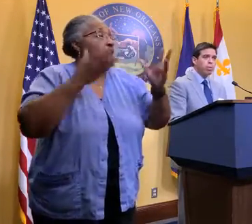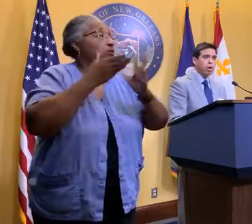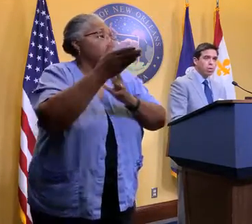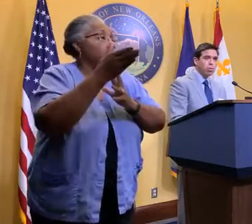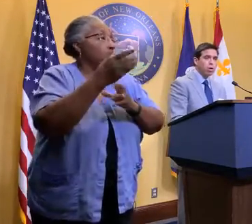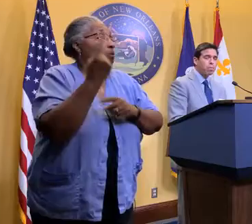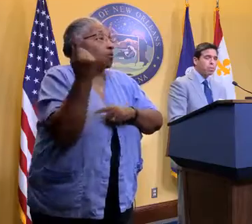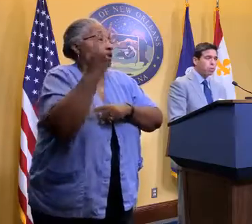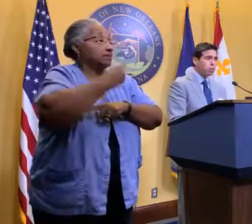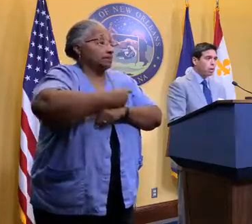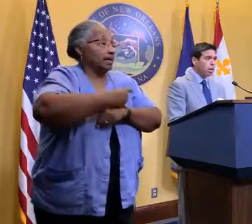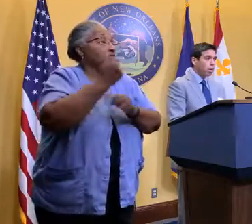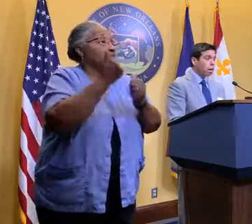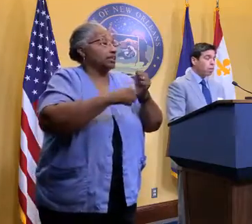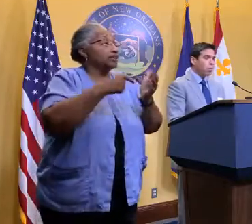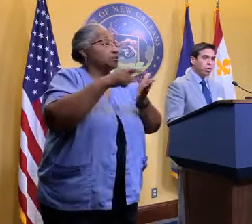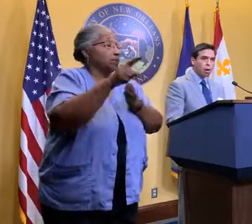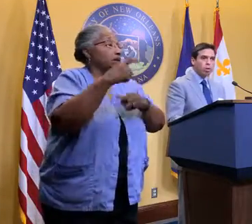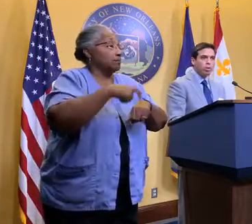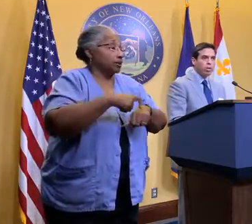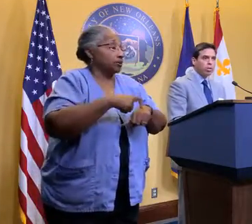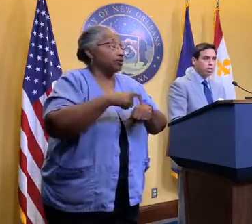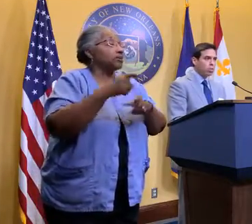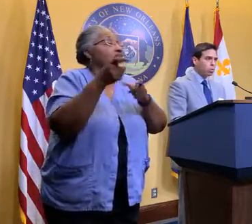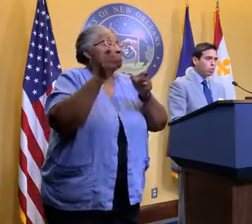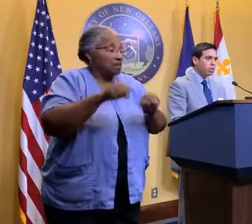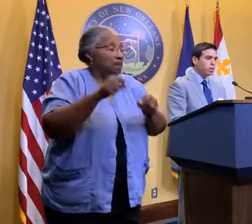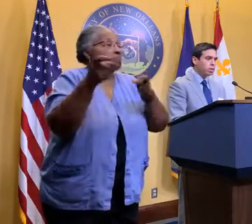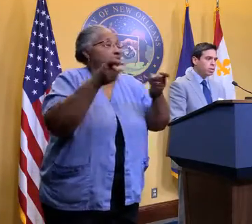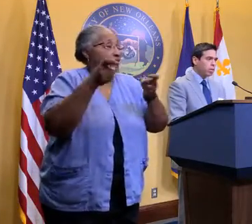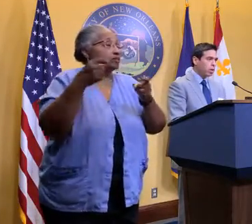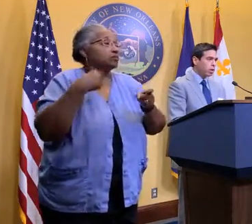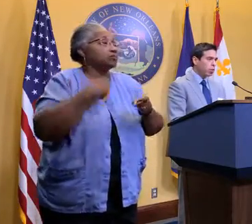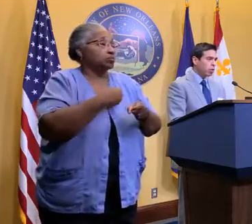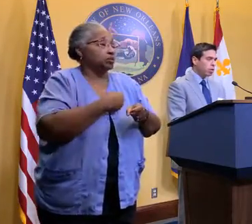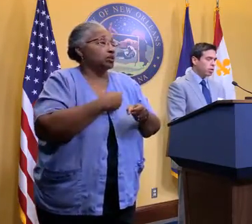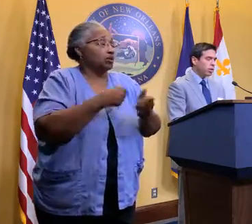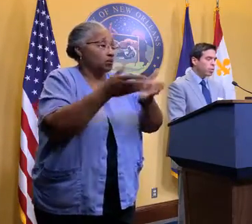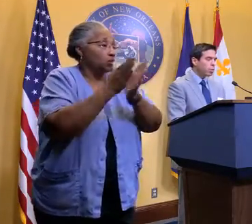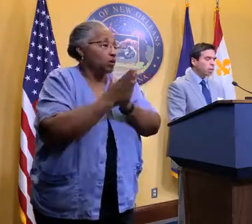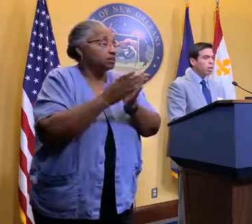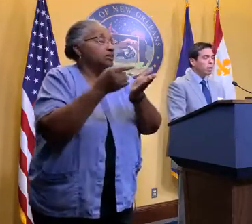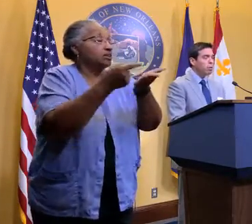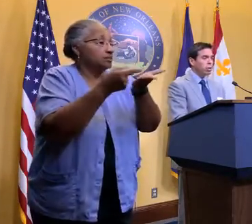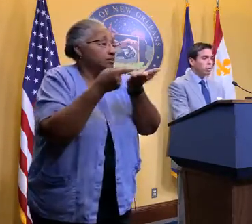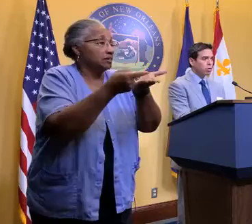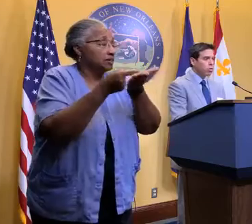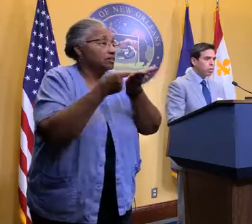pay period is a manageable opportunity, but we are requesting and will be discussing the management plans